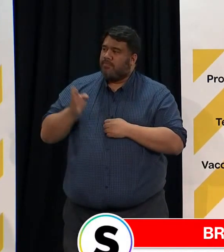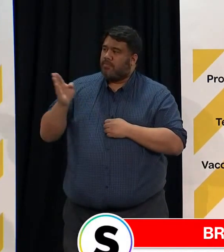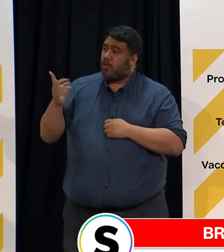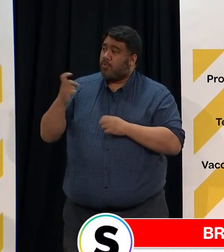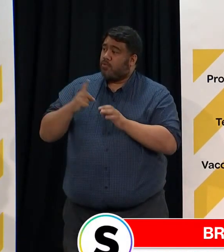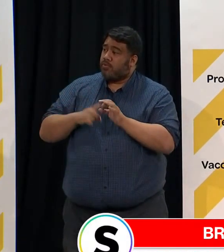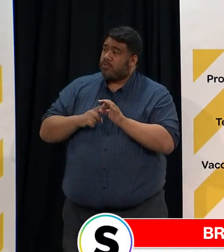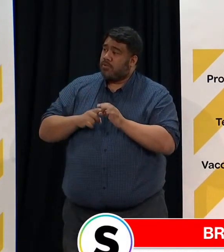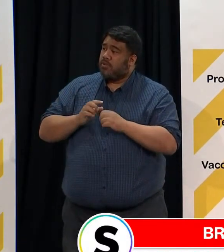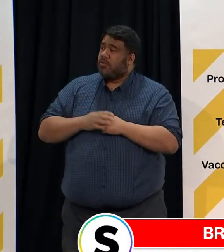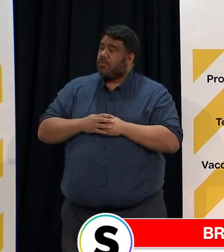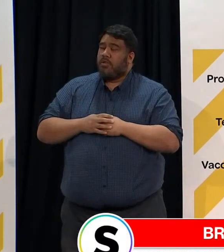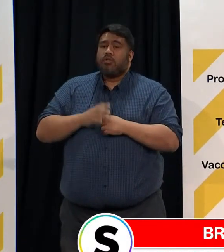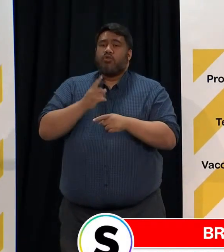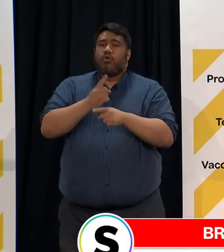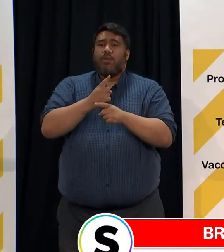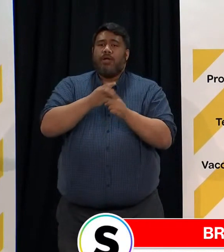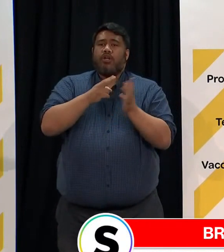one more then, Joe. Yeah.